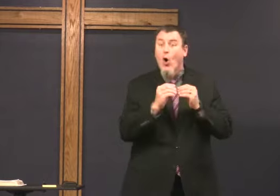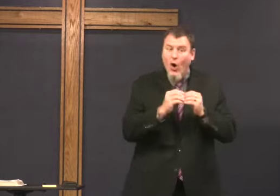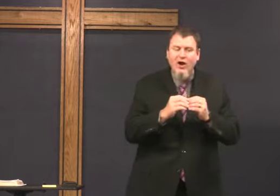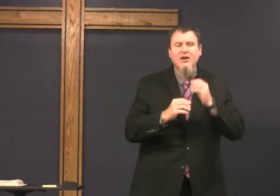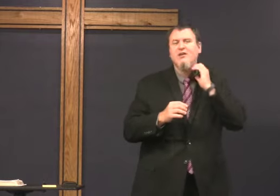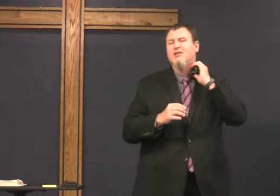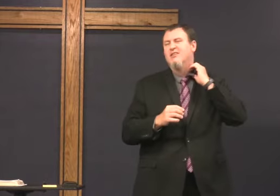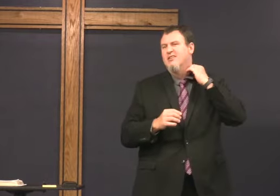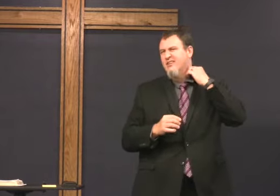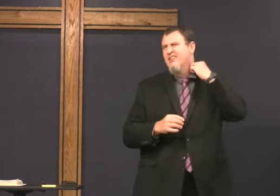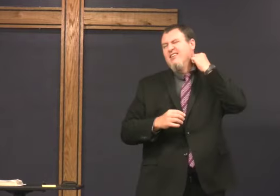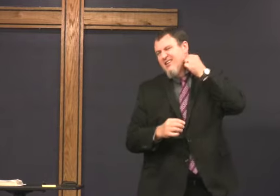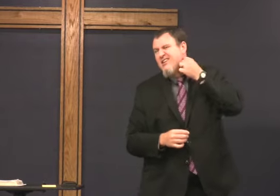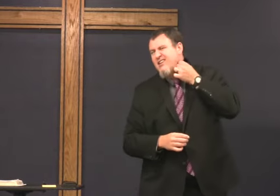alone.